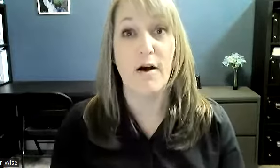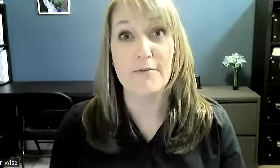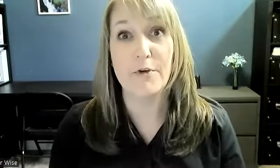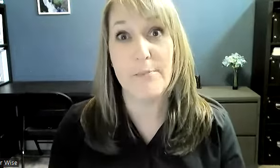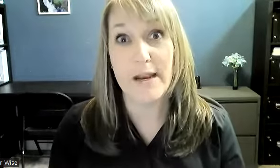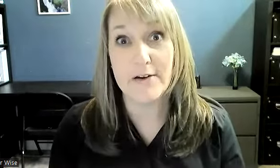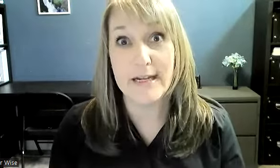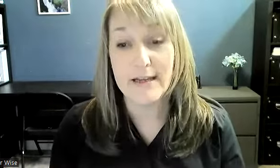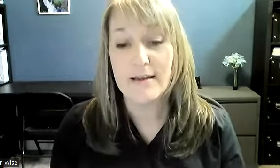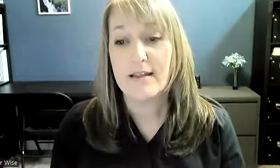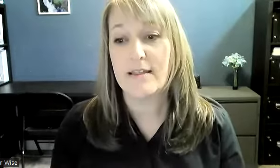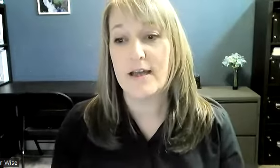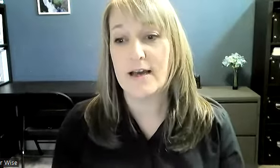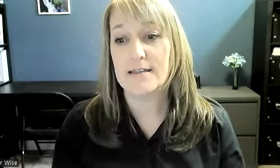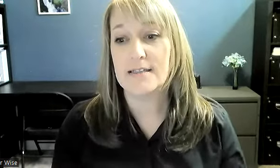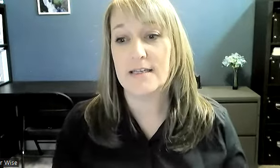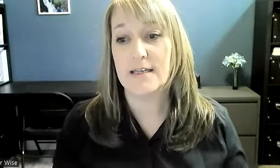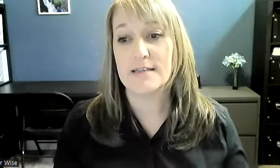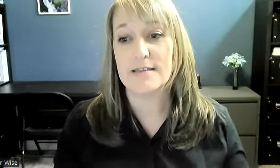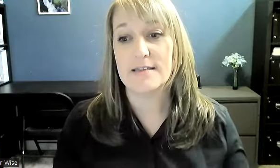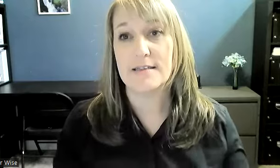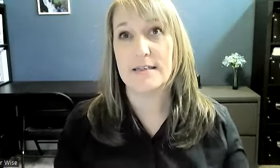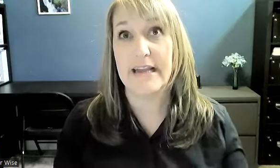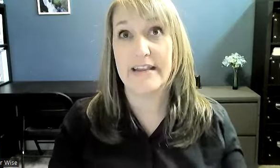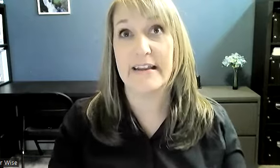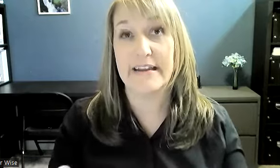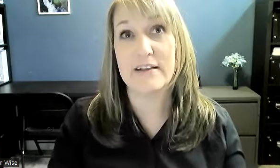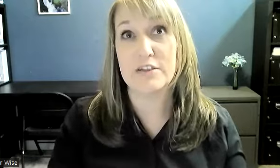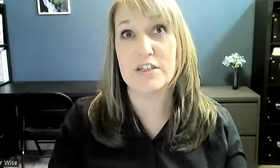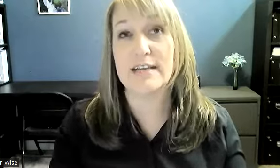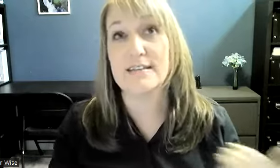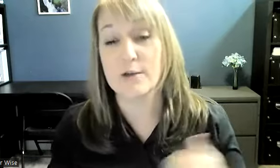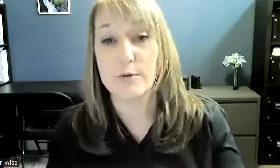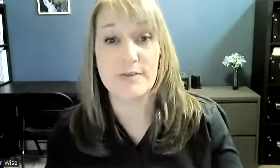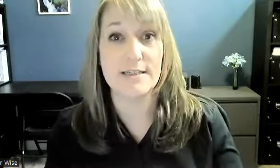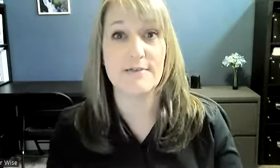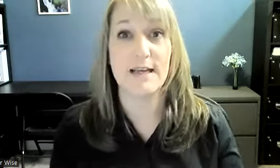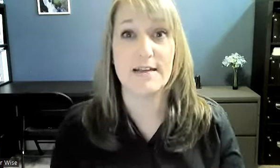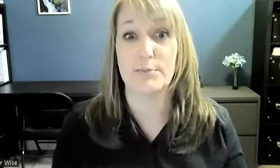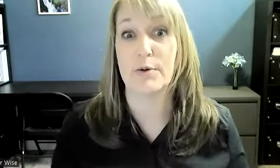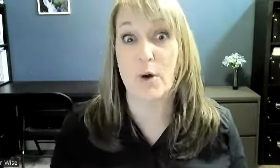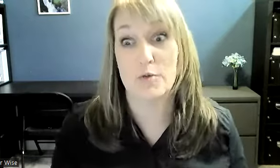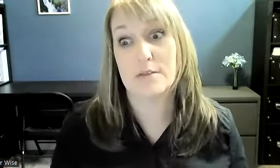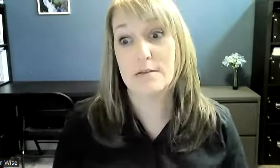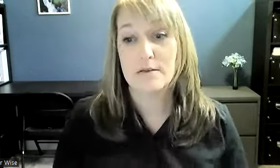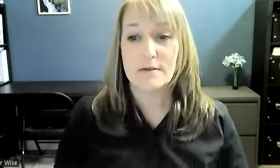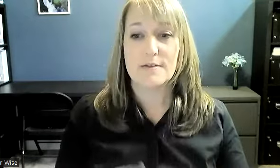offer marry, that is in English, the ASL equivalent of that is propose. So